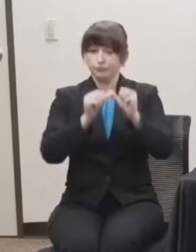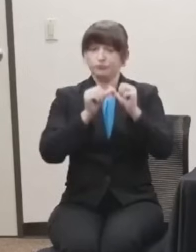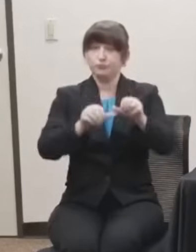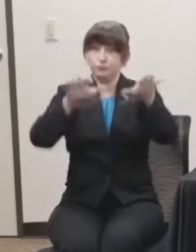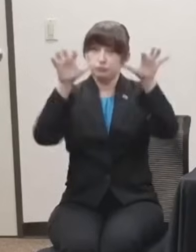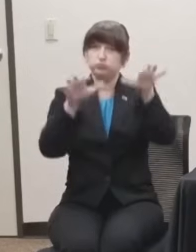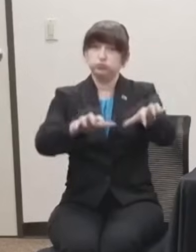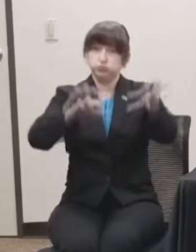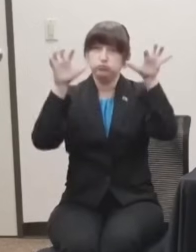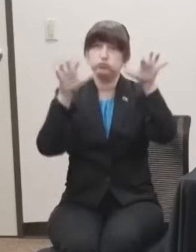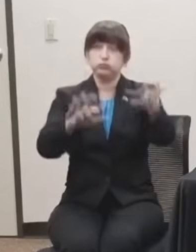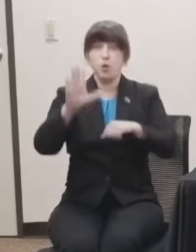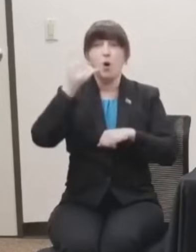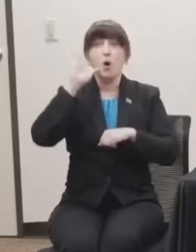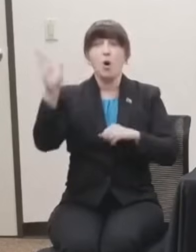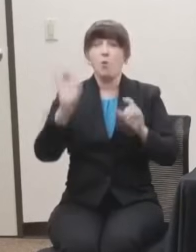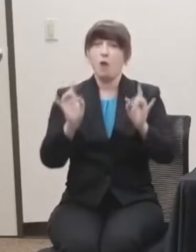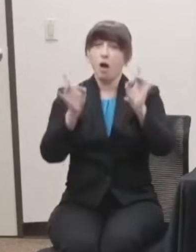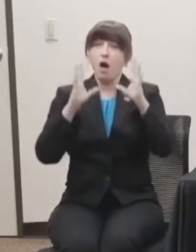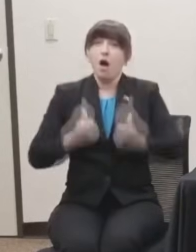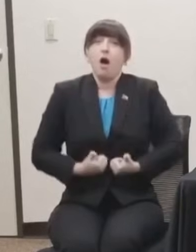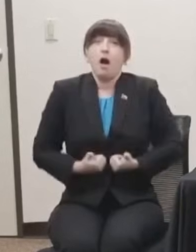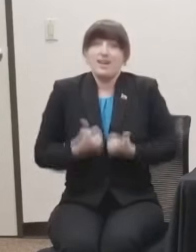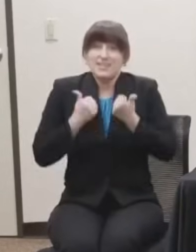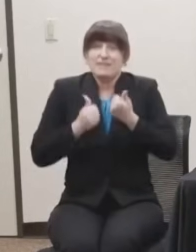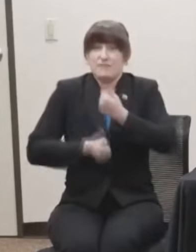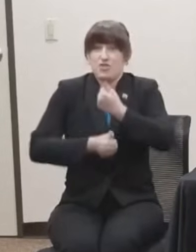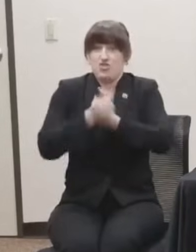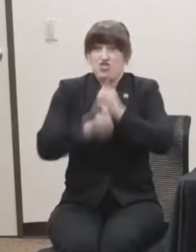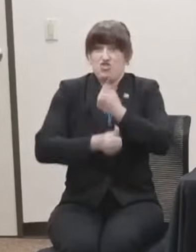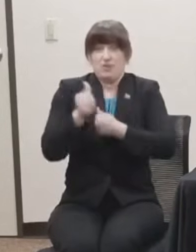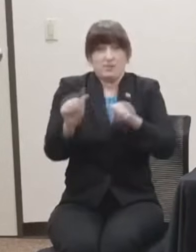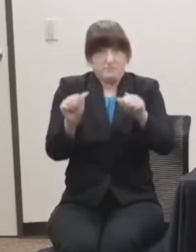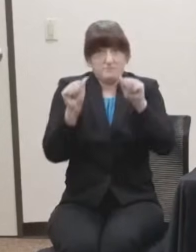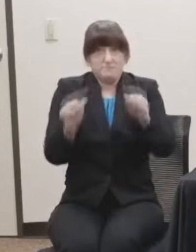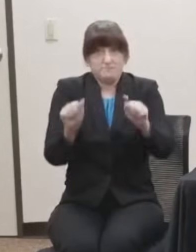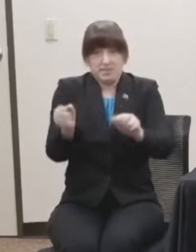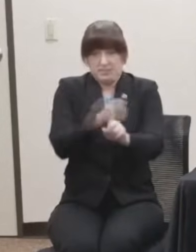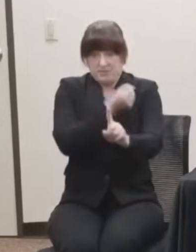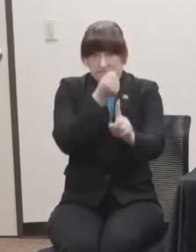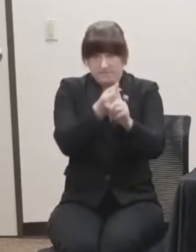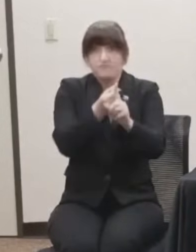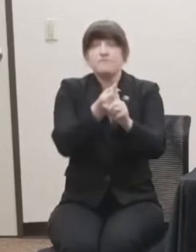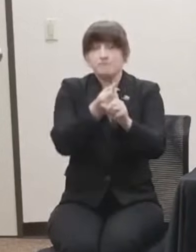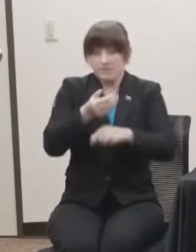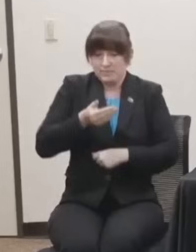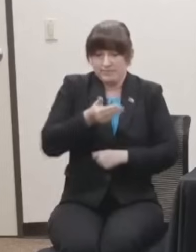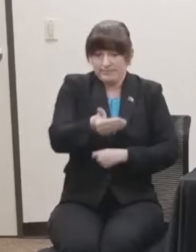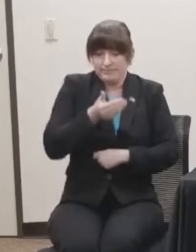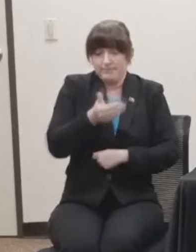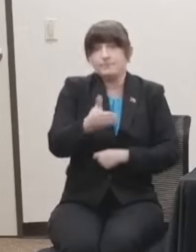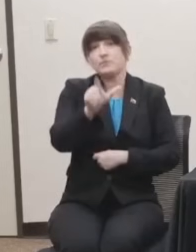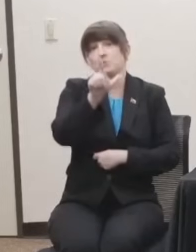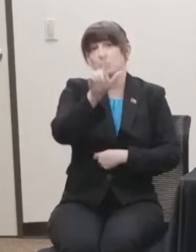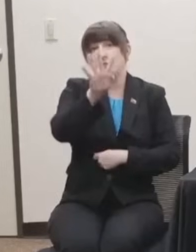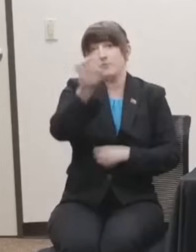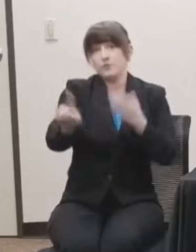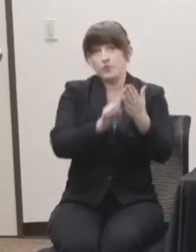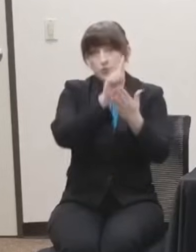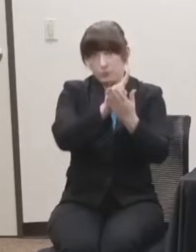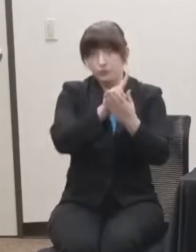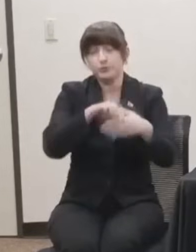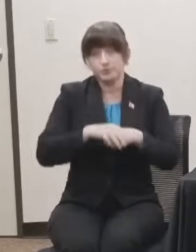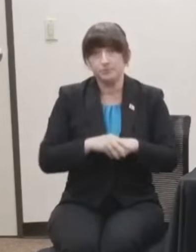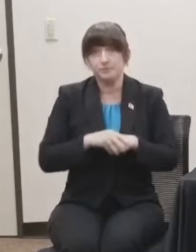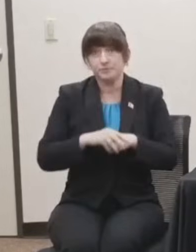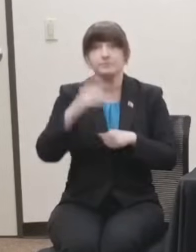hours. I want to emphasize, however, even though we now are broadening the area that we're focused on, we are